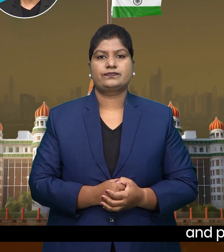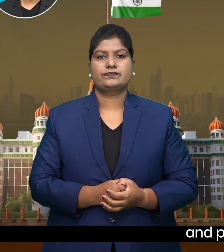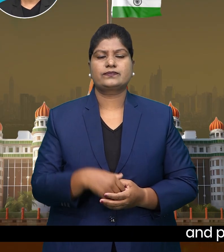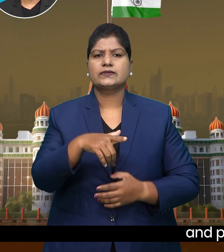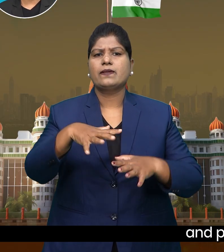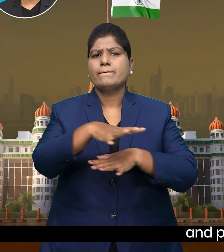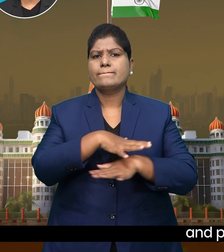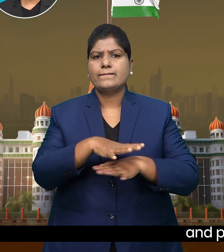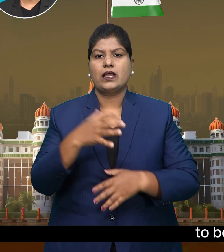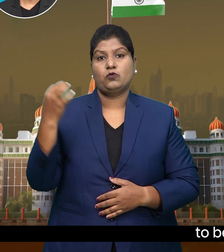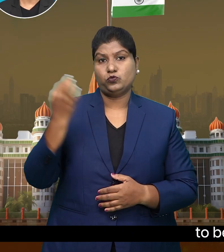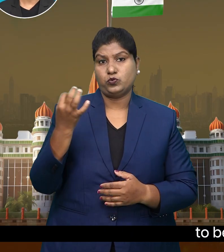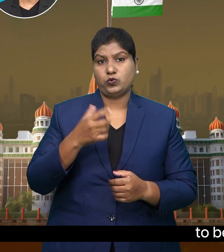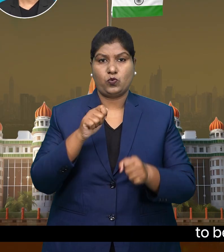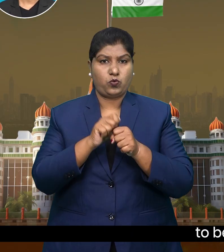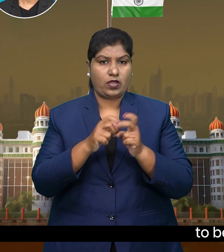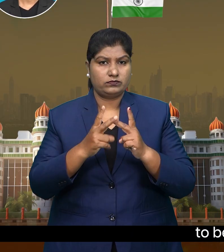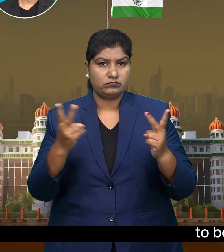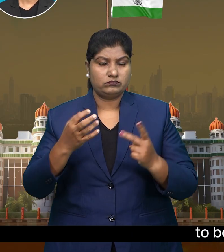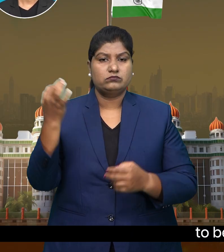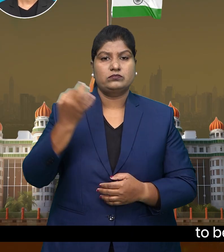and plan new works to be undertaken.